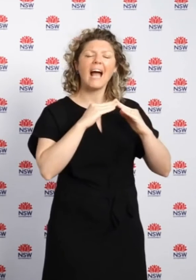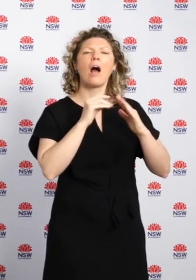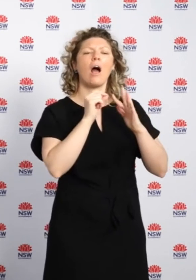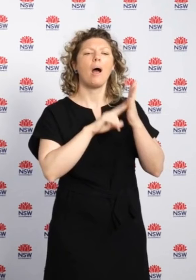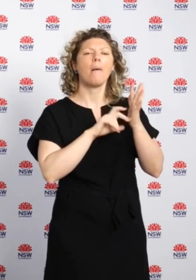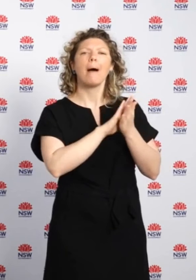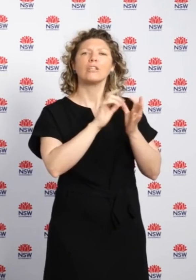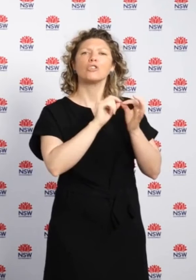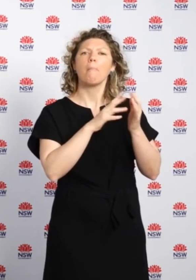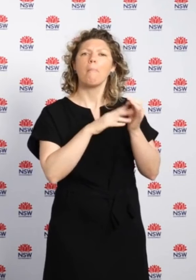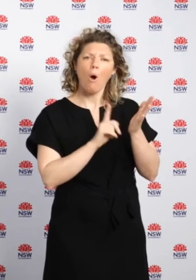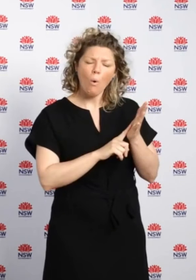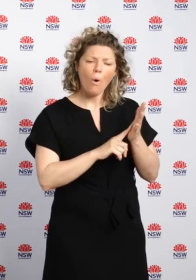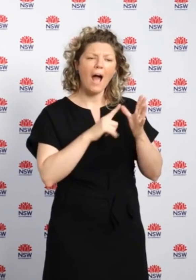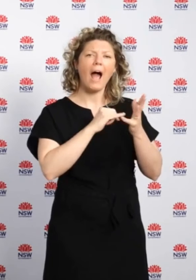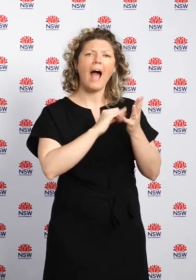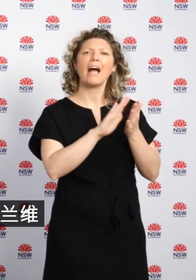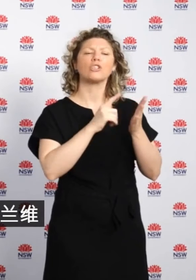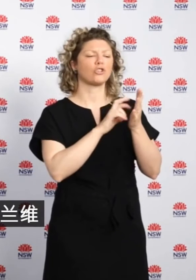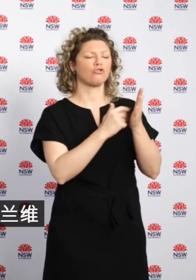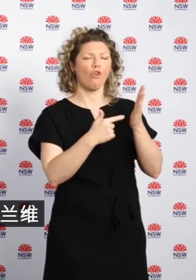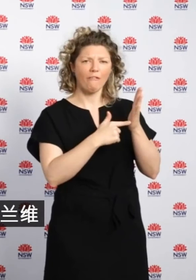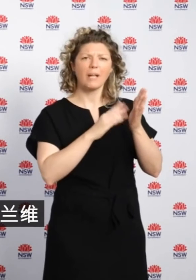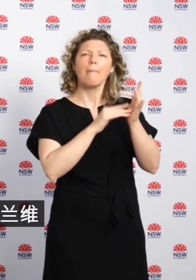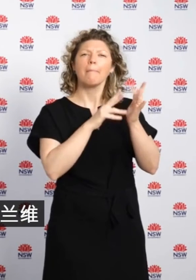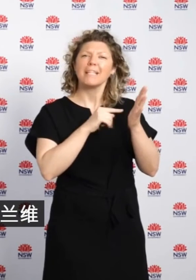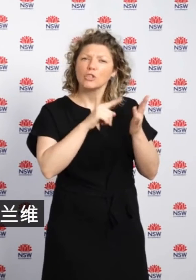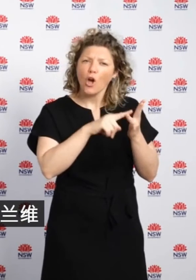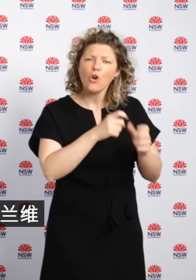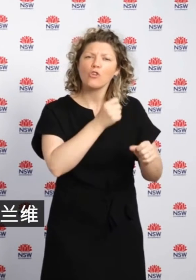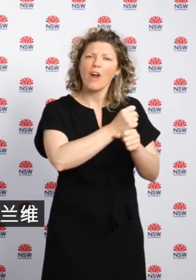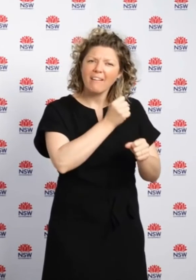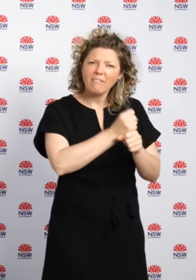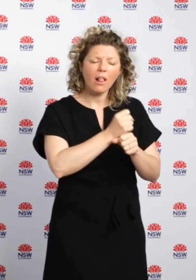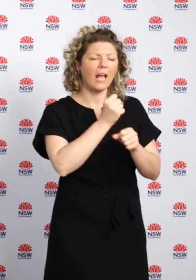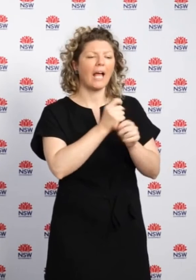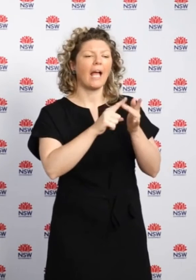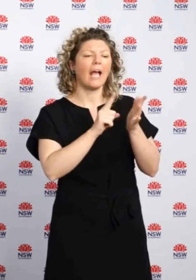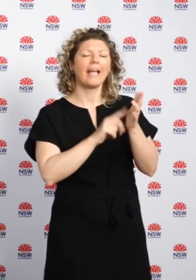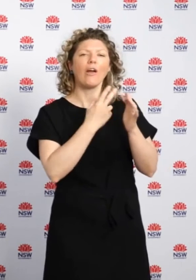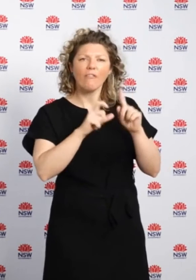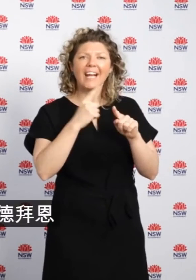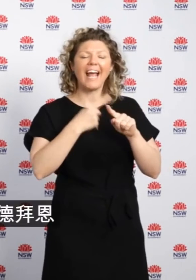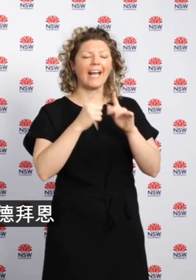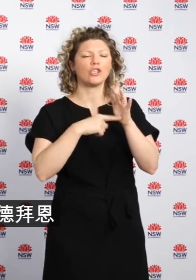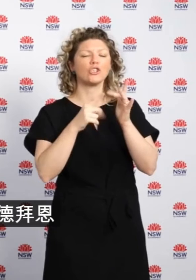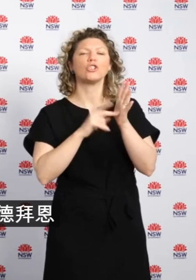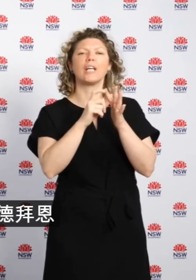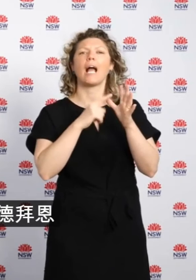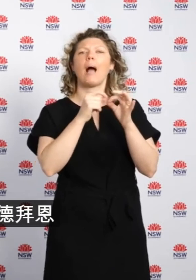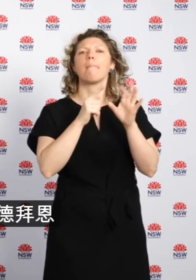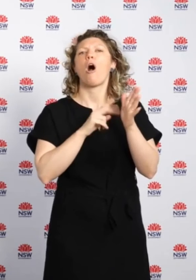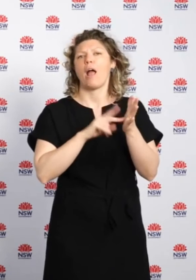Punchbowl, Ashcroft, Minto, Granville, Guildford and Jindabyne in southern New South